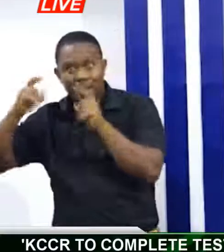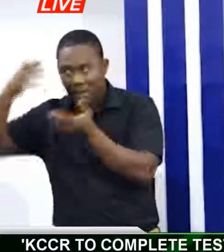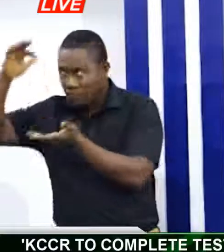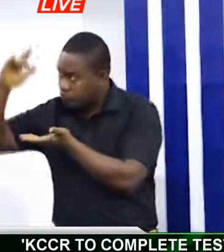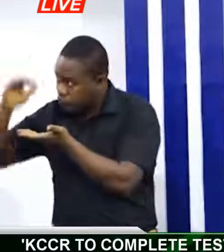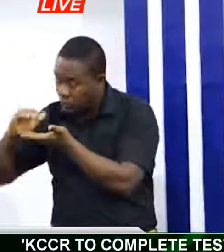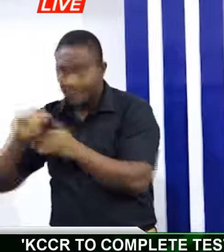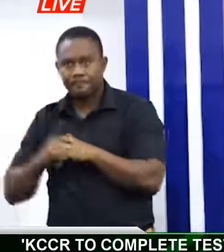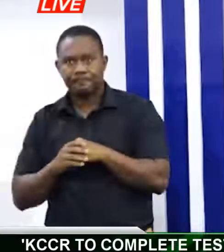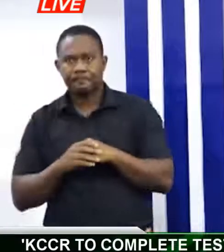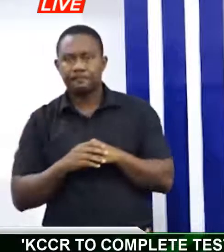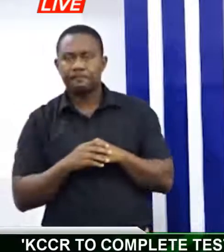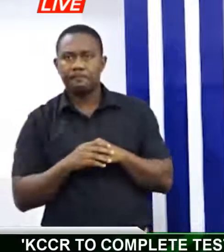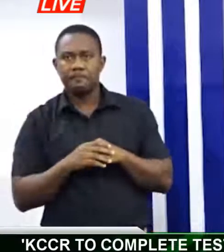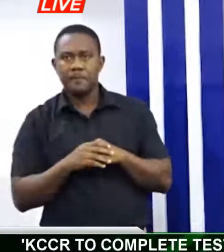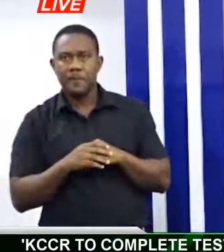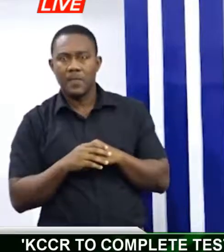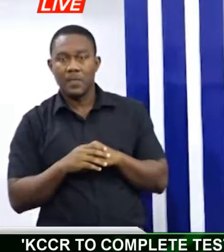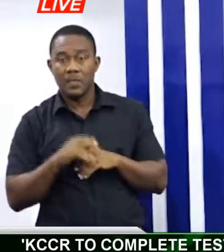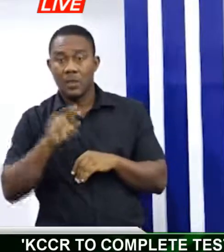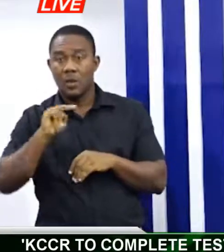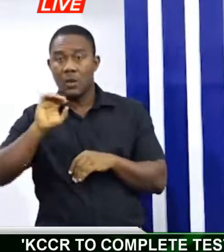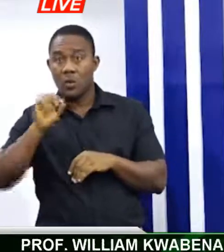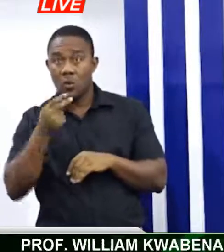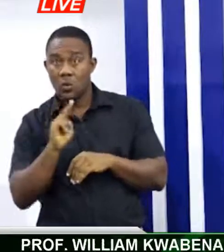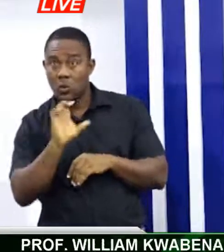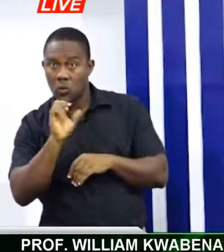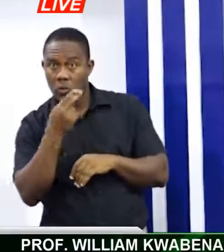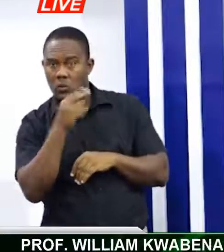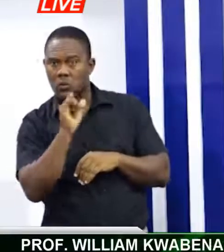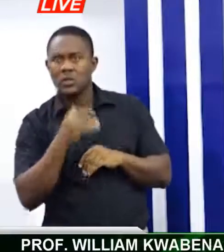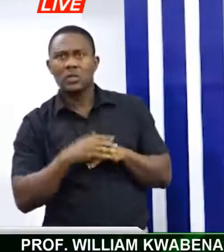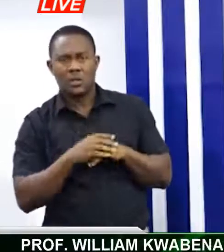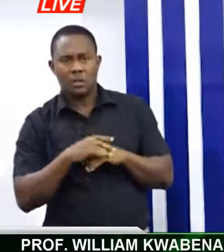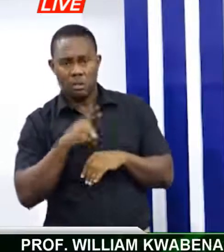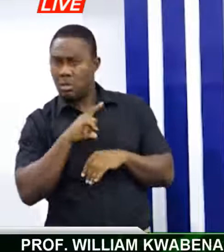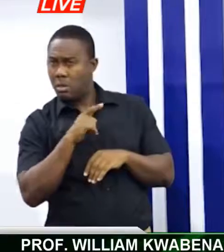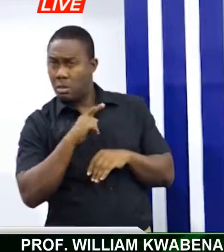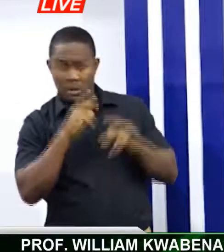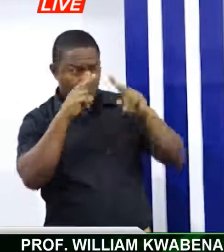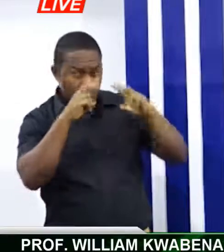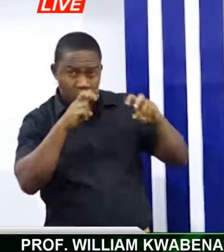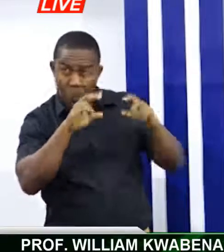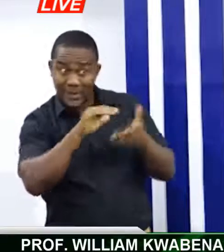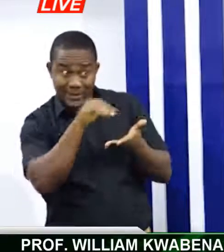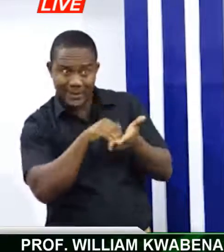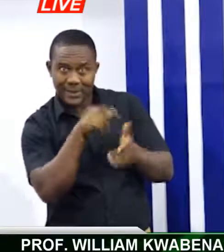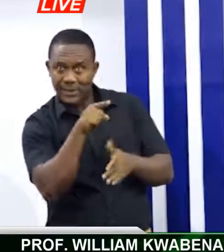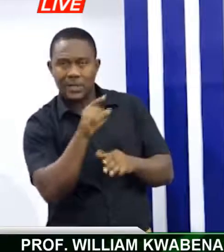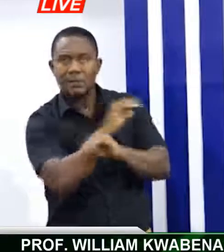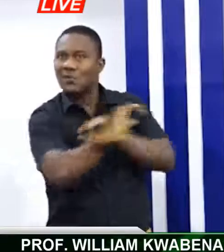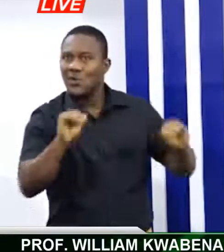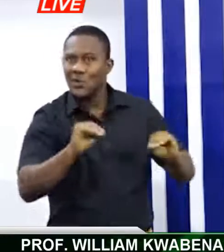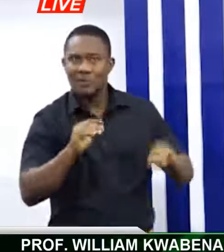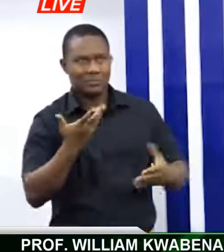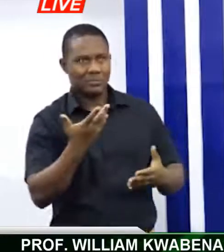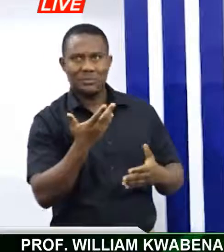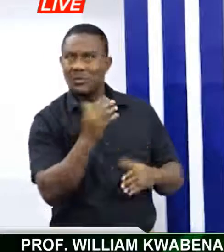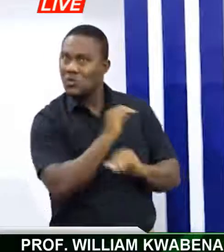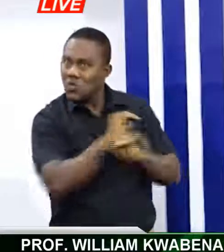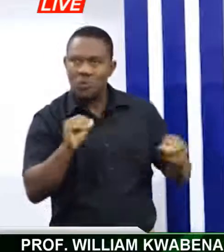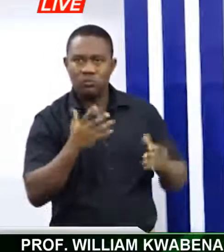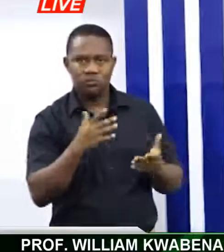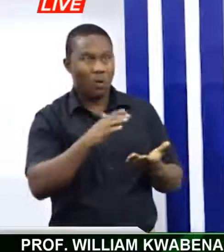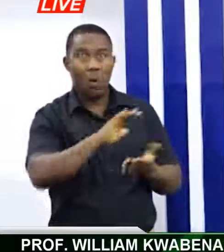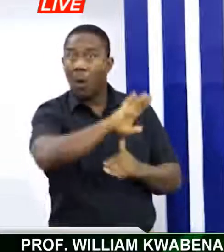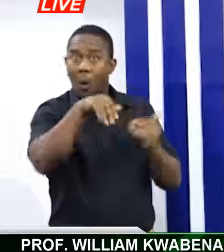For Noguchi, we have no backlog. We have zero samples awaiting testing. So, as the